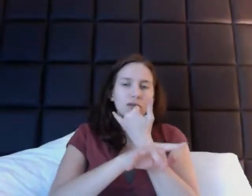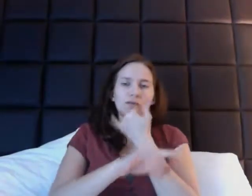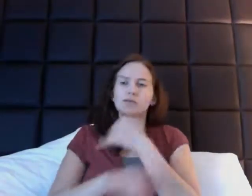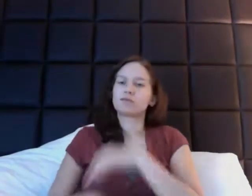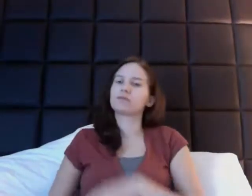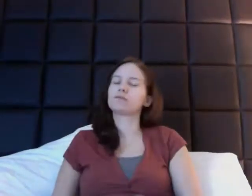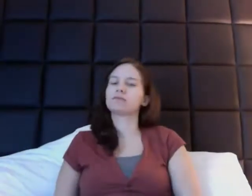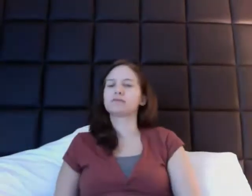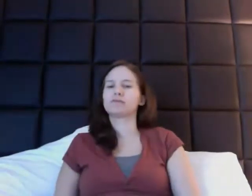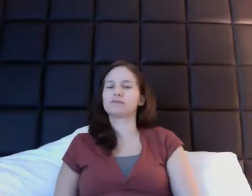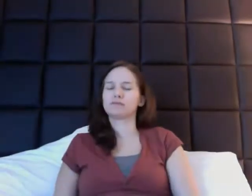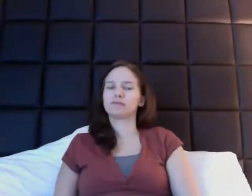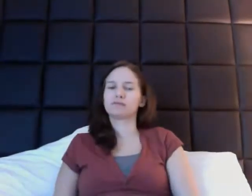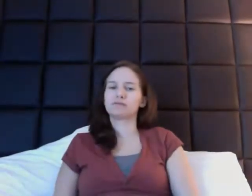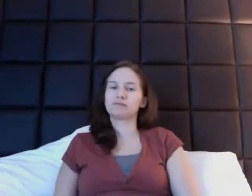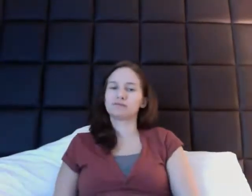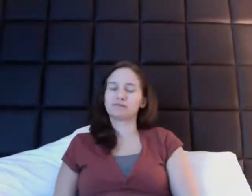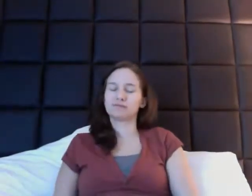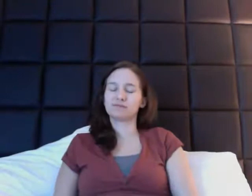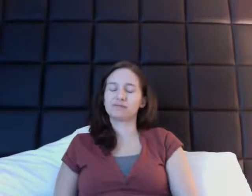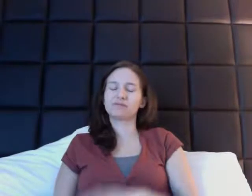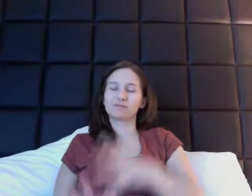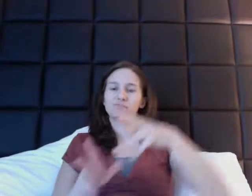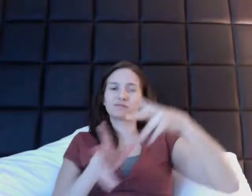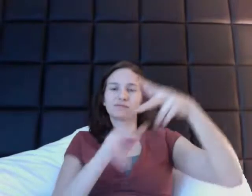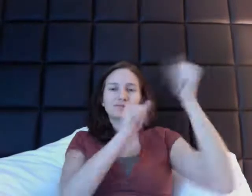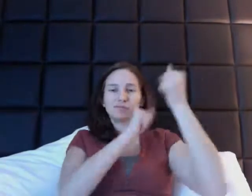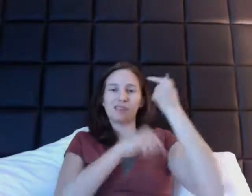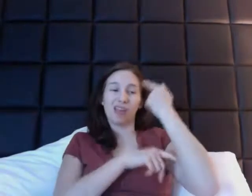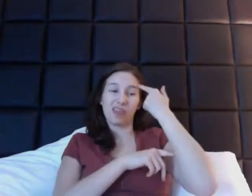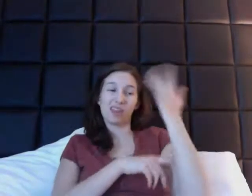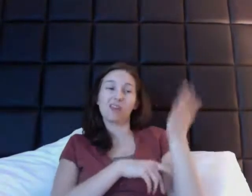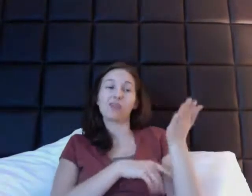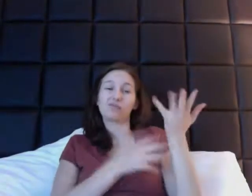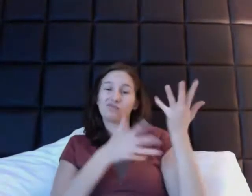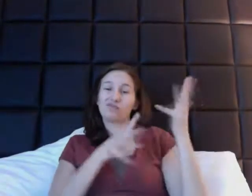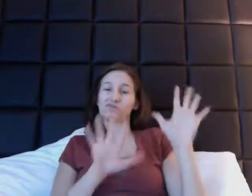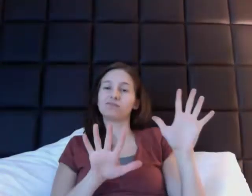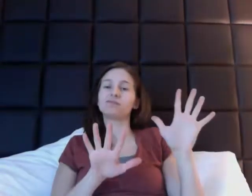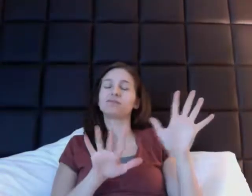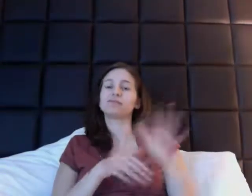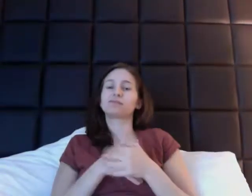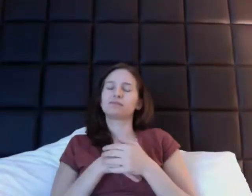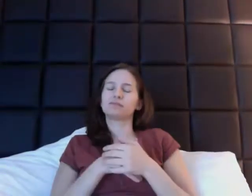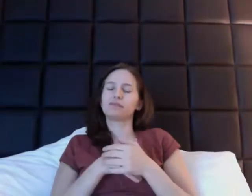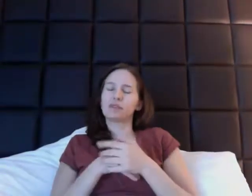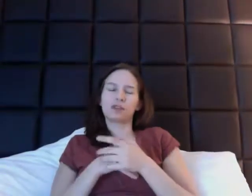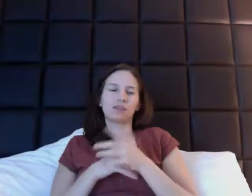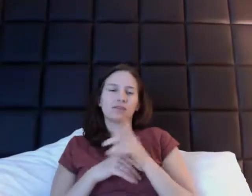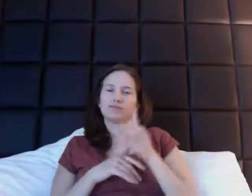I think you're already leaving. It feels like your hand is on the door.